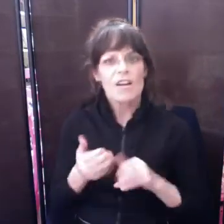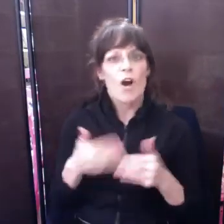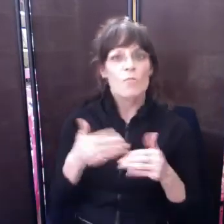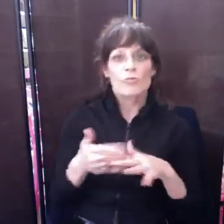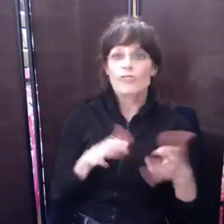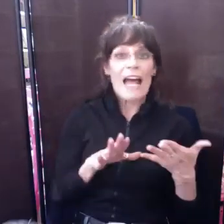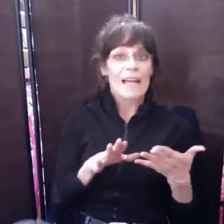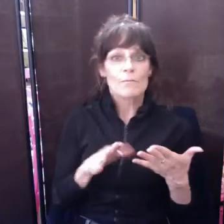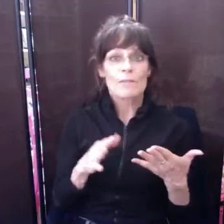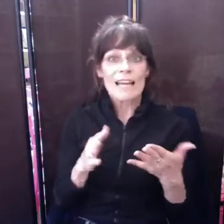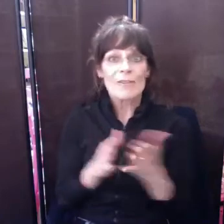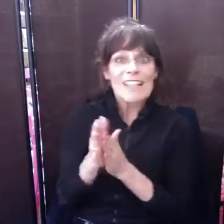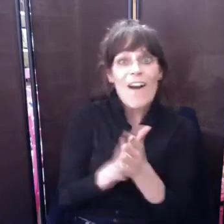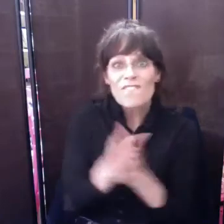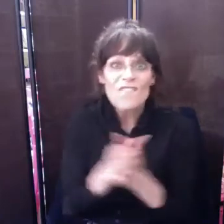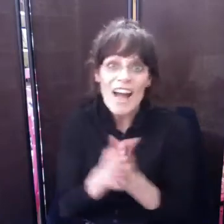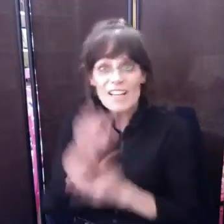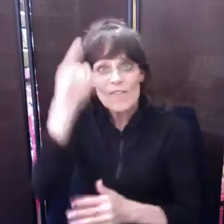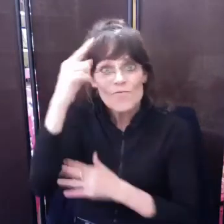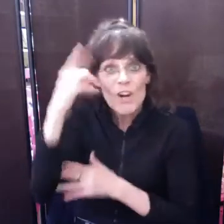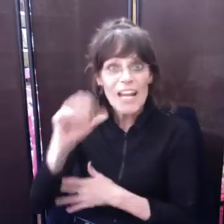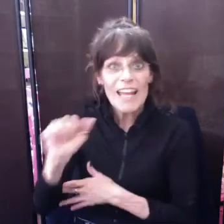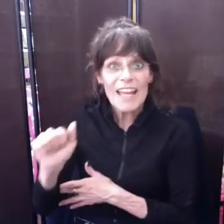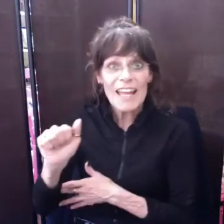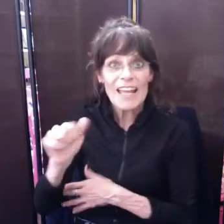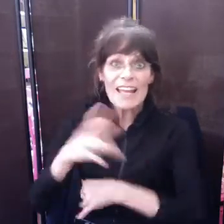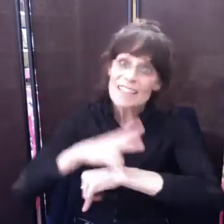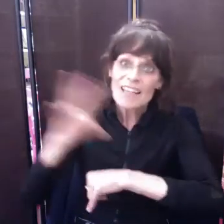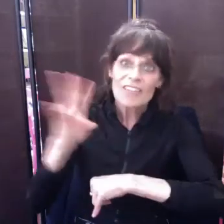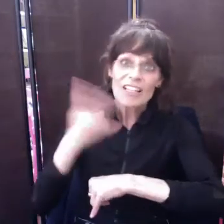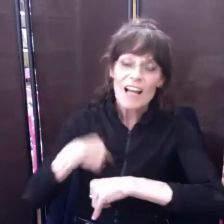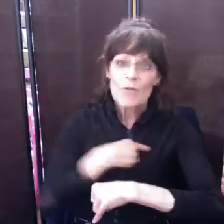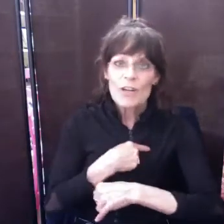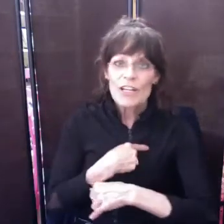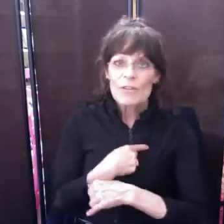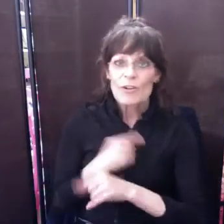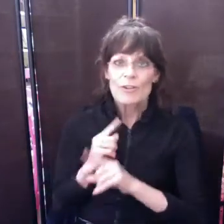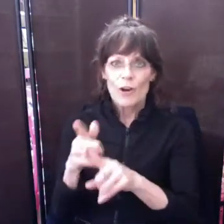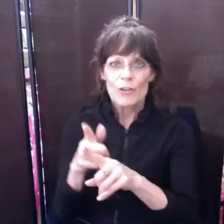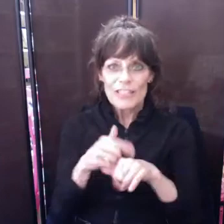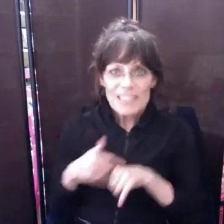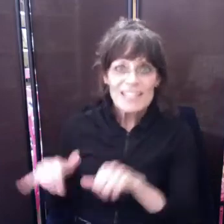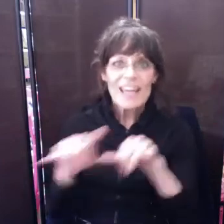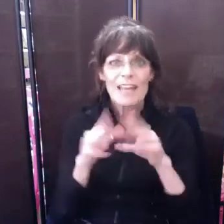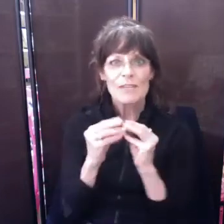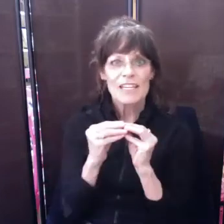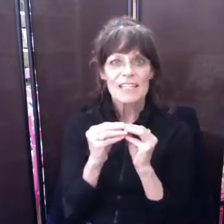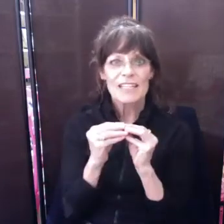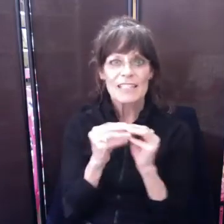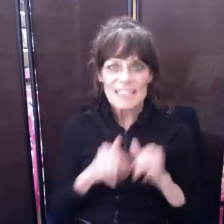fire for AA right now. At 7 o'clock, we will be going to the same meeting. We will be in the same meeting with